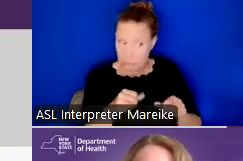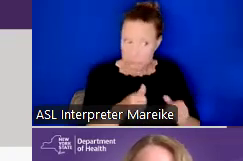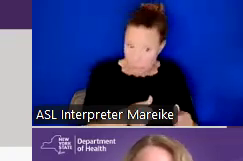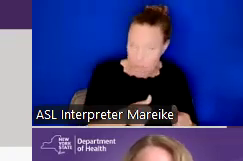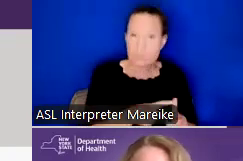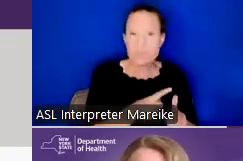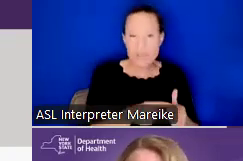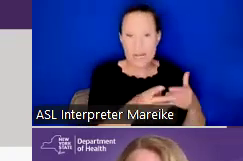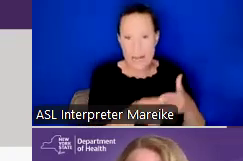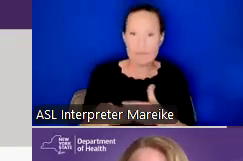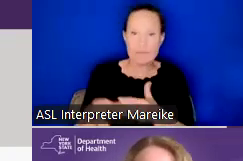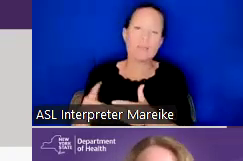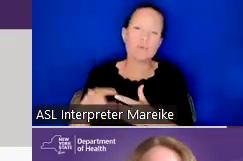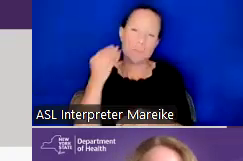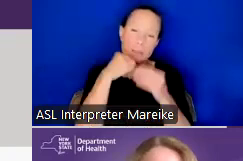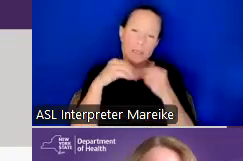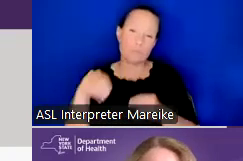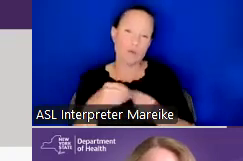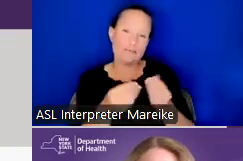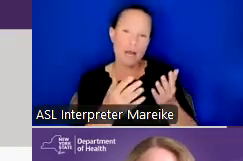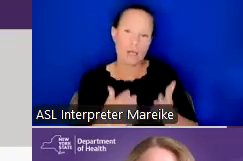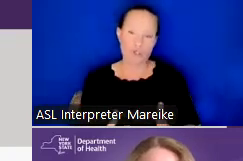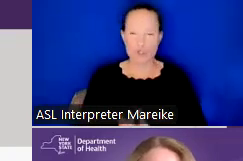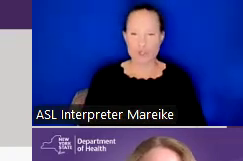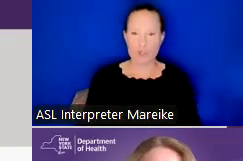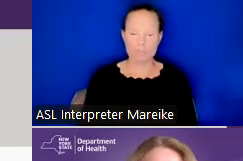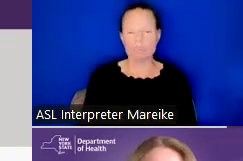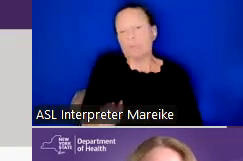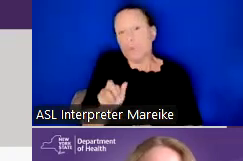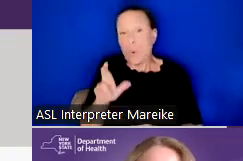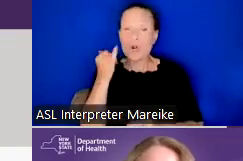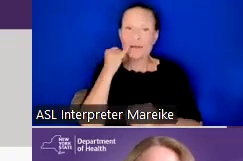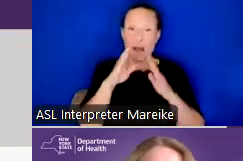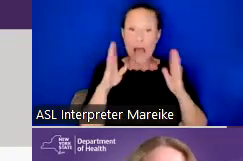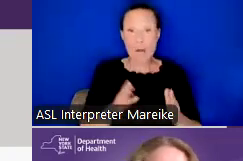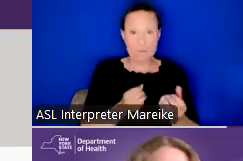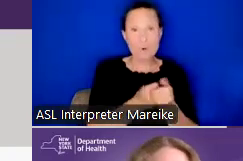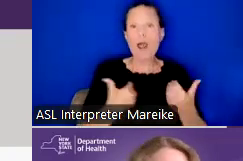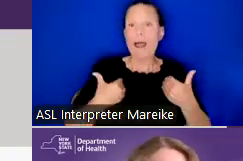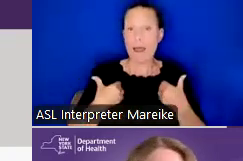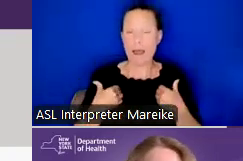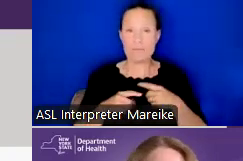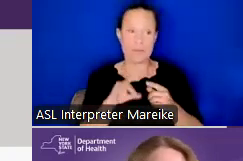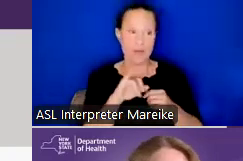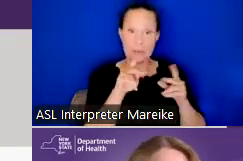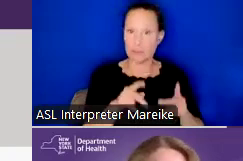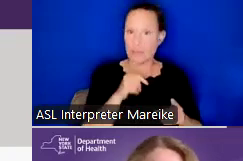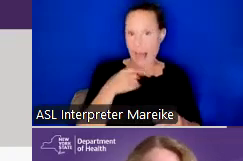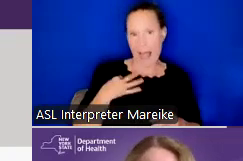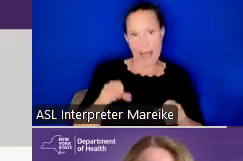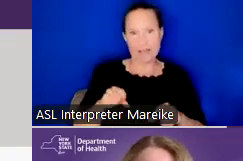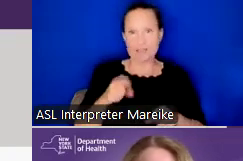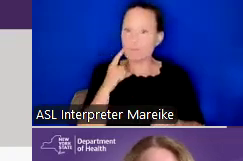a meal provider. Or if there's housing supports, say someone isn't eligible for the Olmsted program,